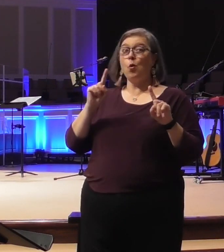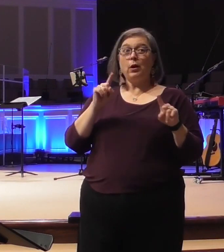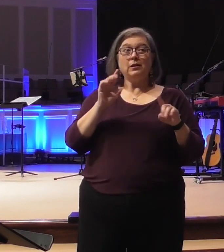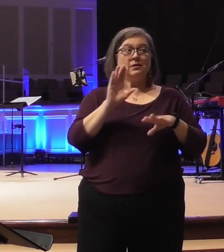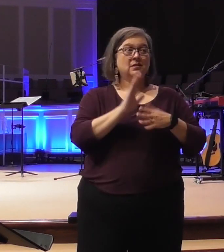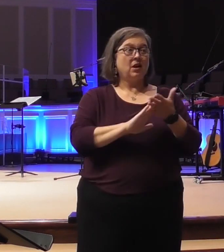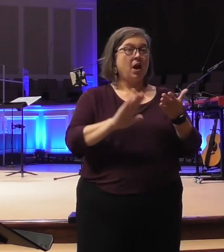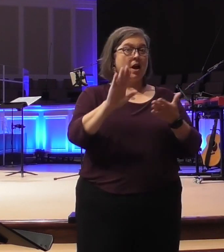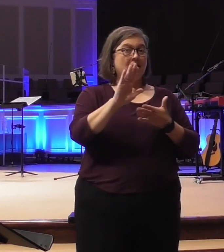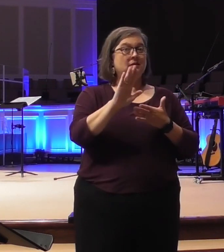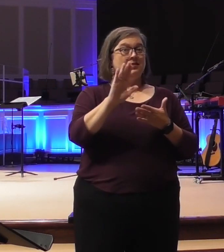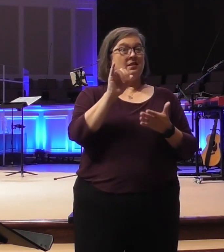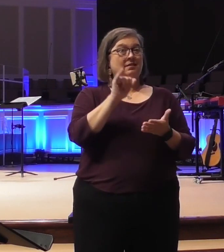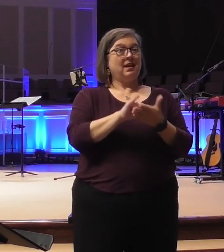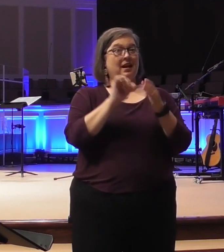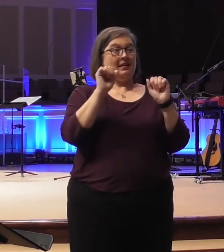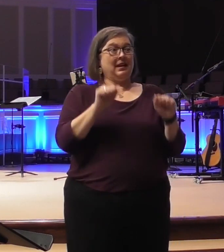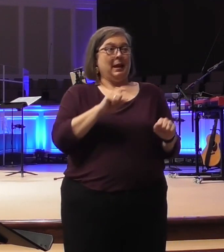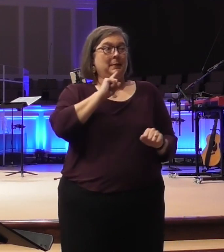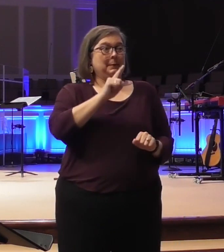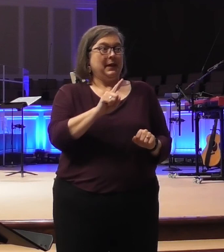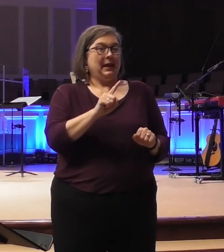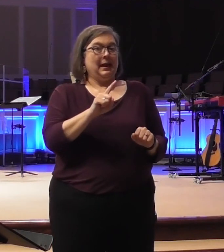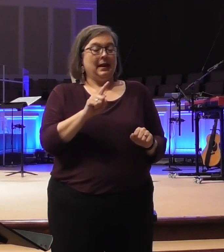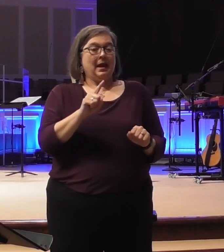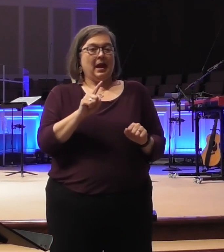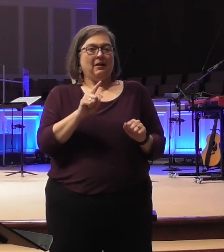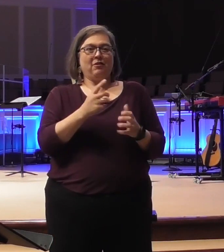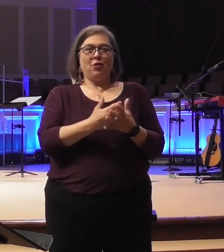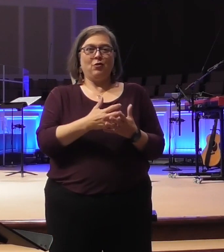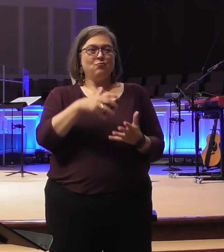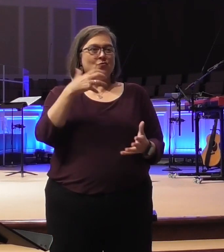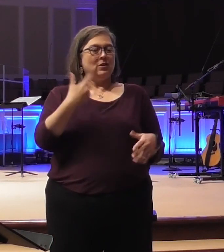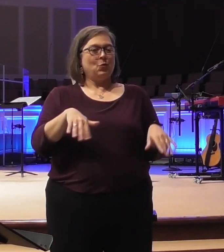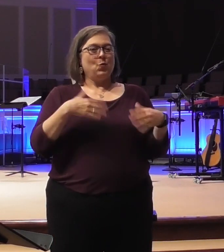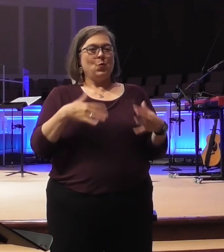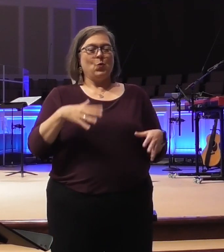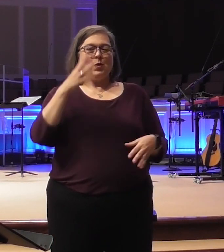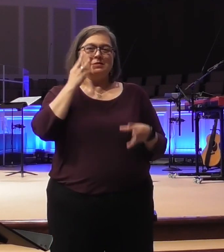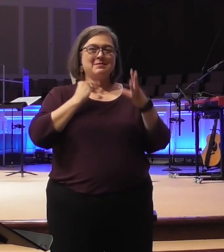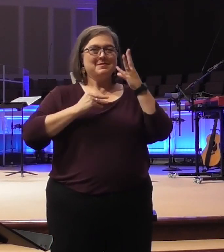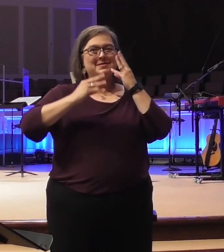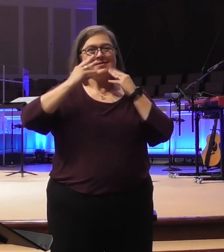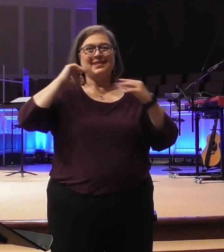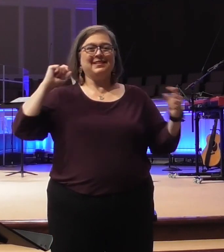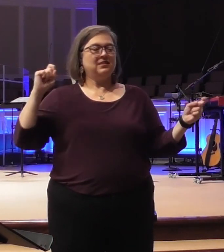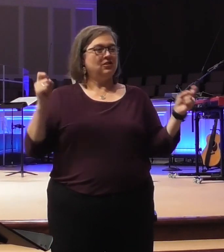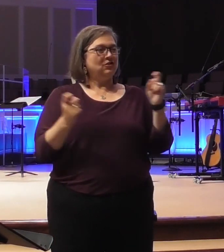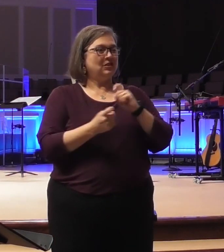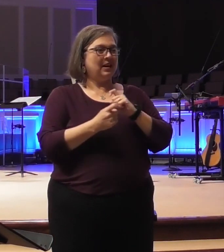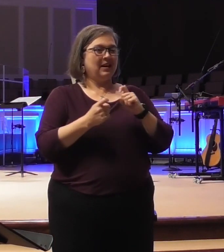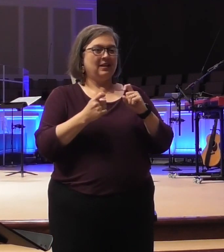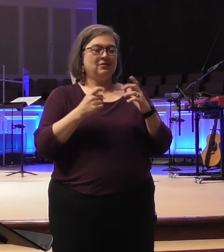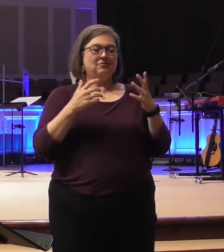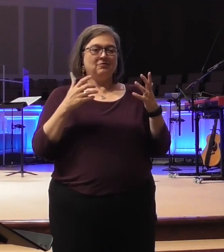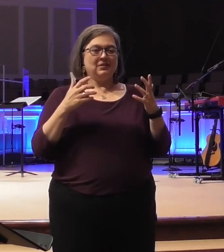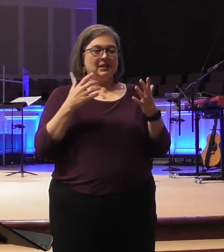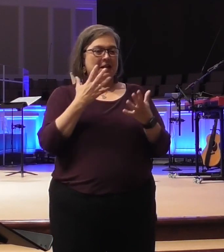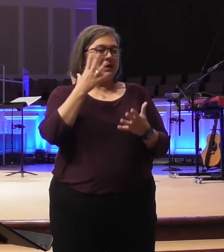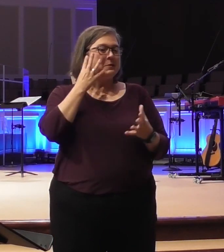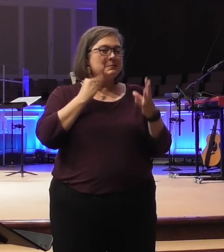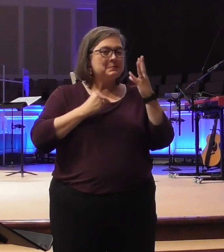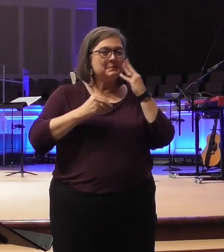time in college can be a rich time of spiritual transformation, can't it? Yes. Your time in college can be a time of